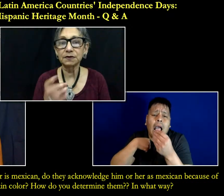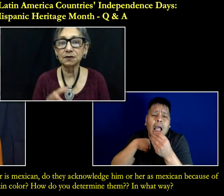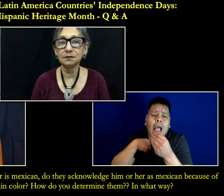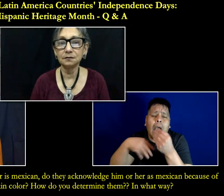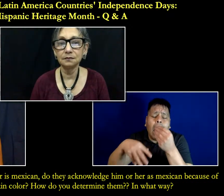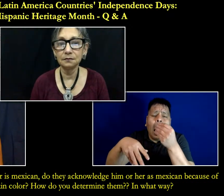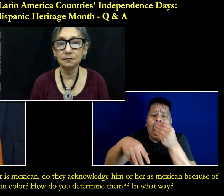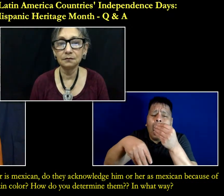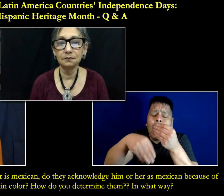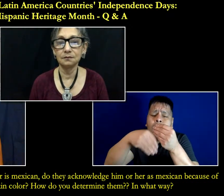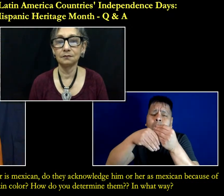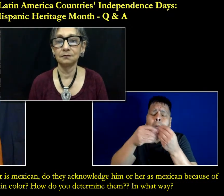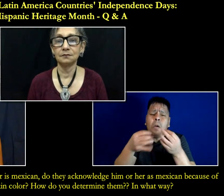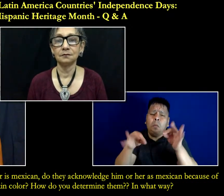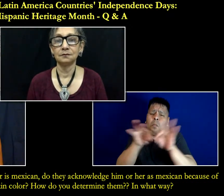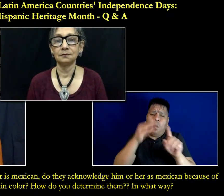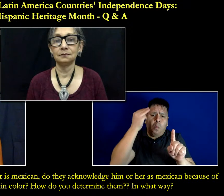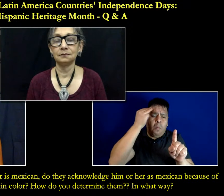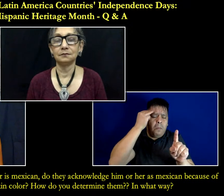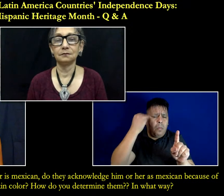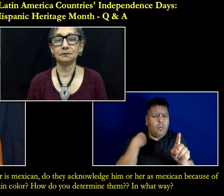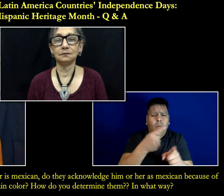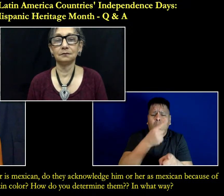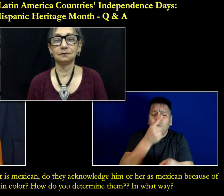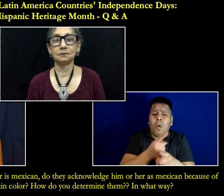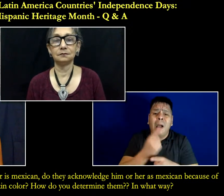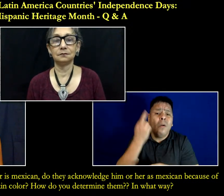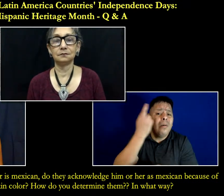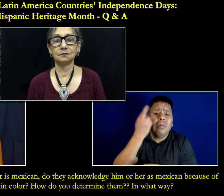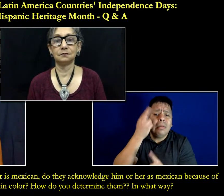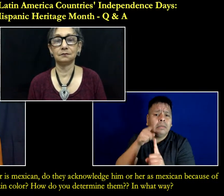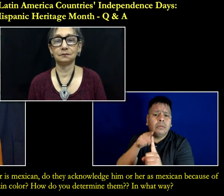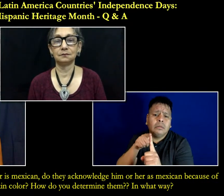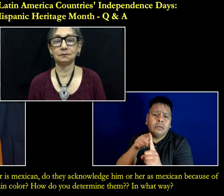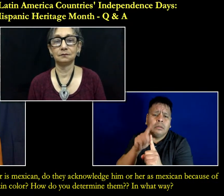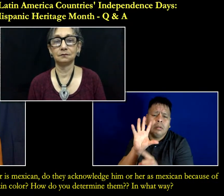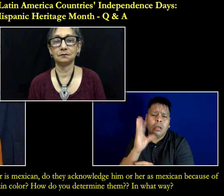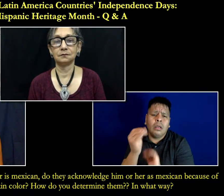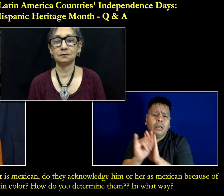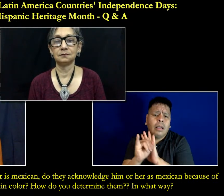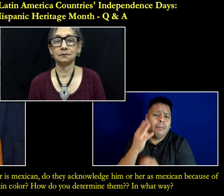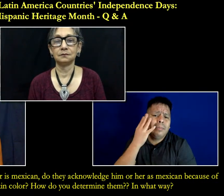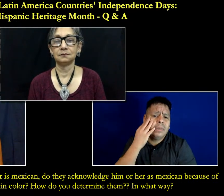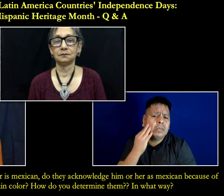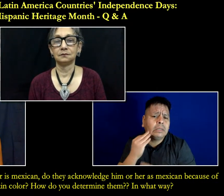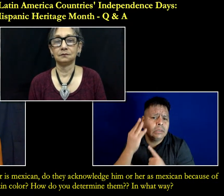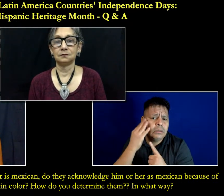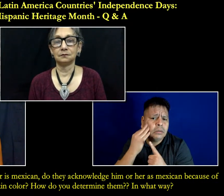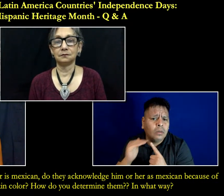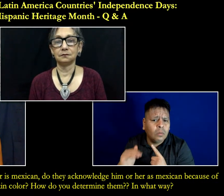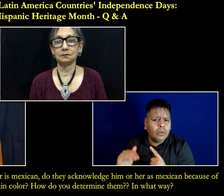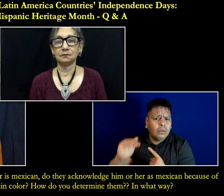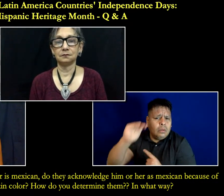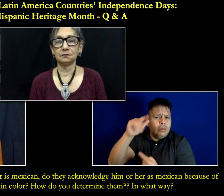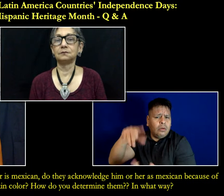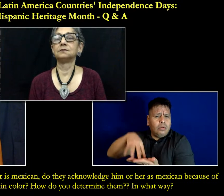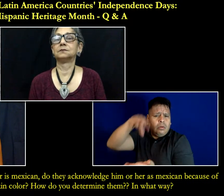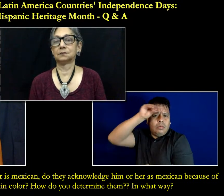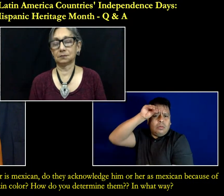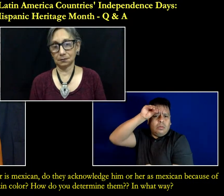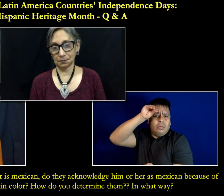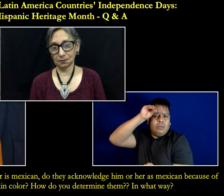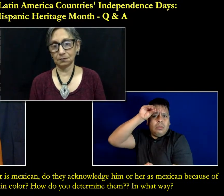Thank you. Thank you. Oh, Rob's. Yeah, I'd like to add something very important. Maria, you're spot